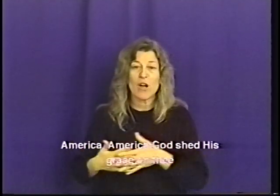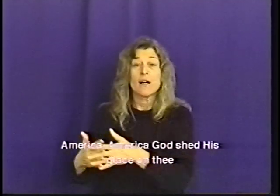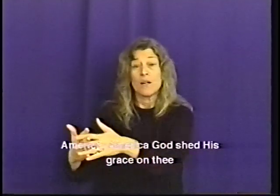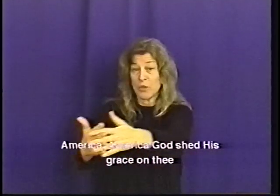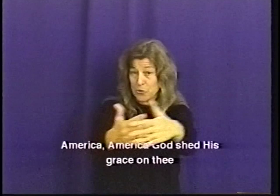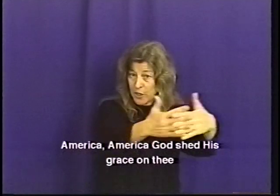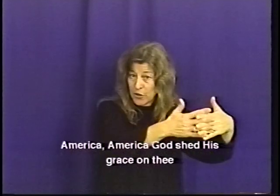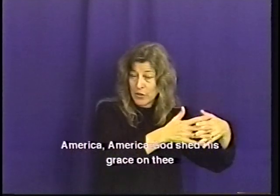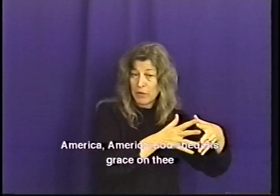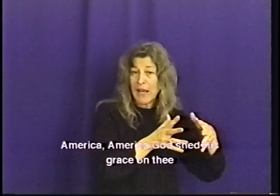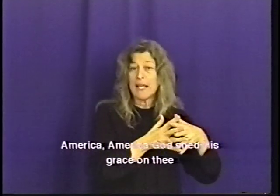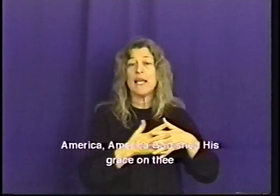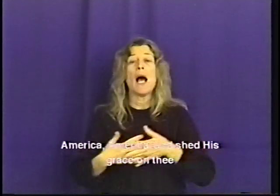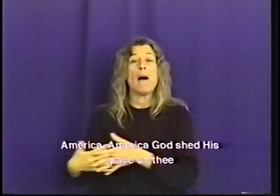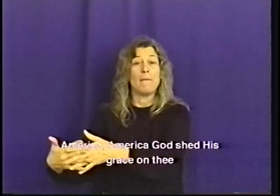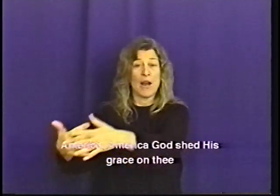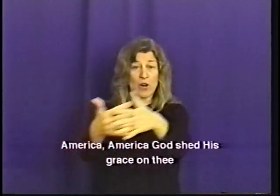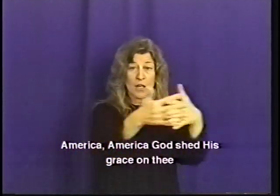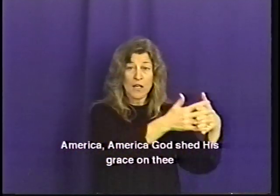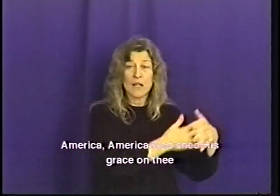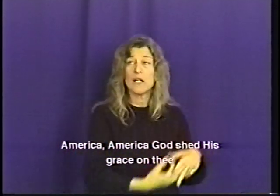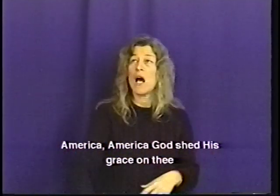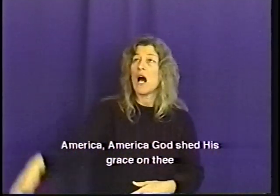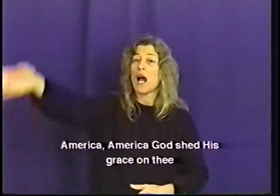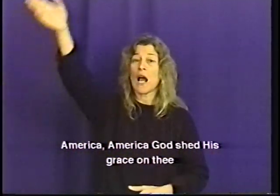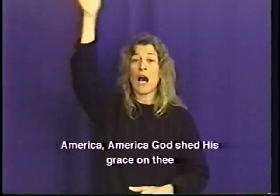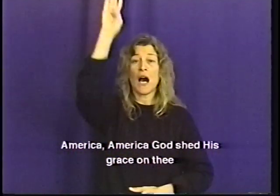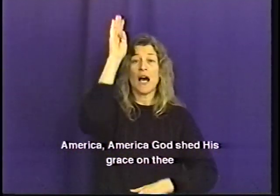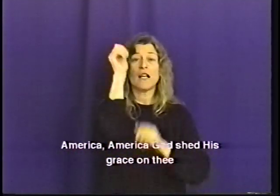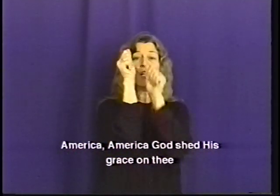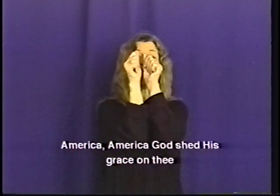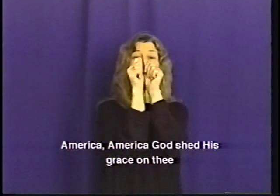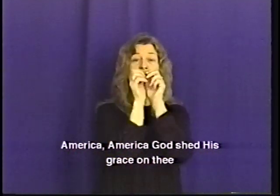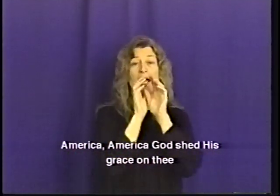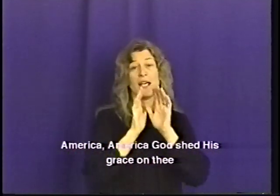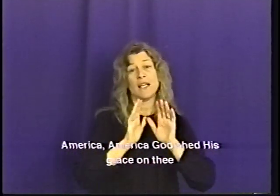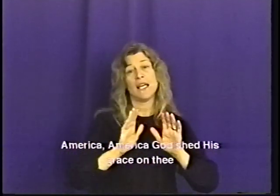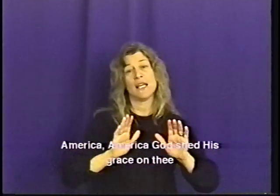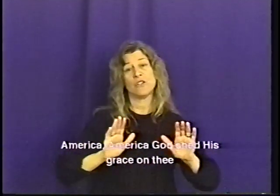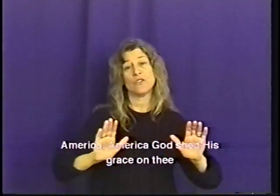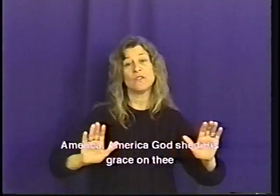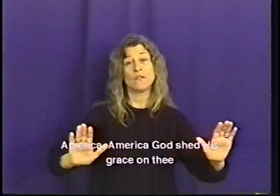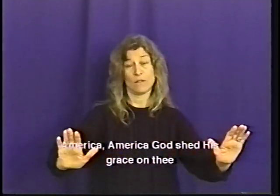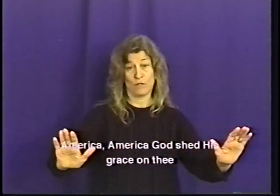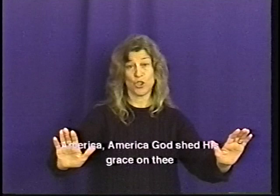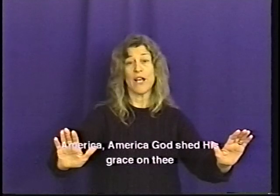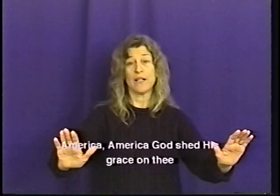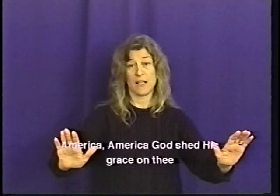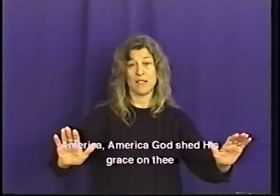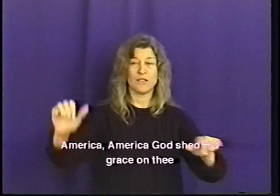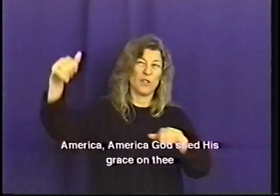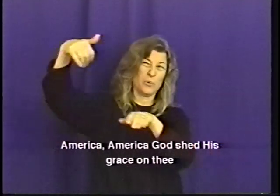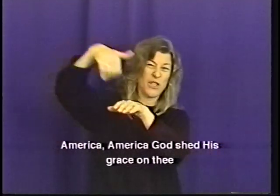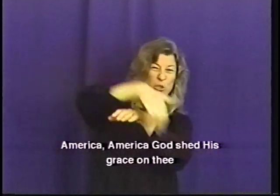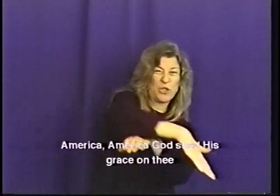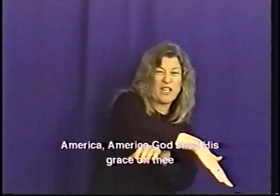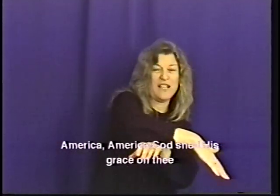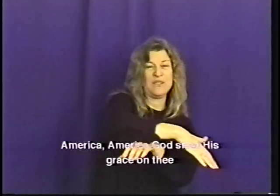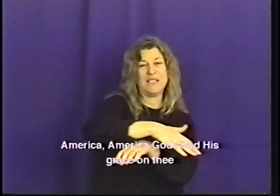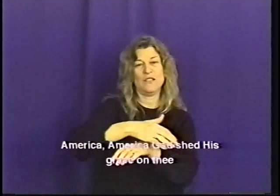America, which we learned already, America, God shed his, you don't want to do shed because that's